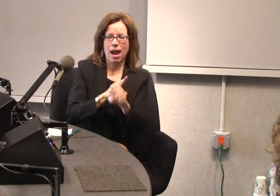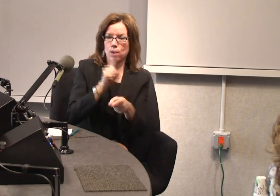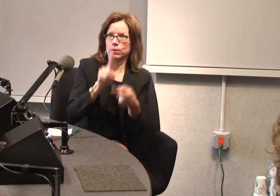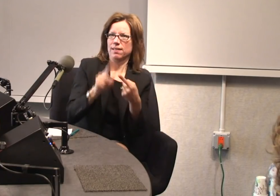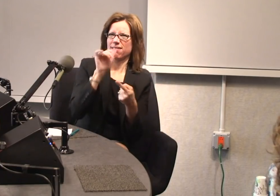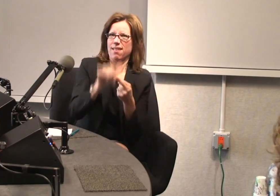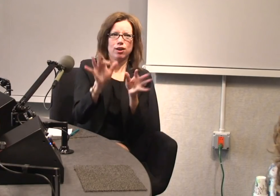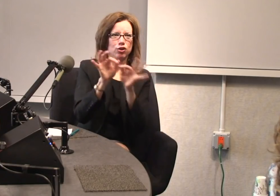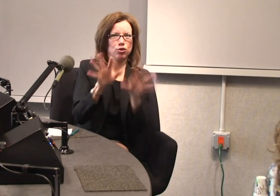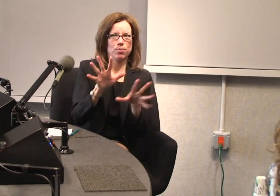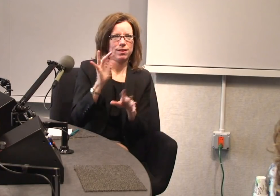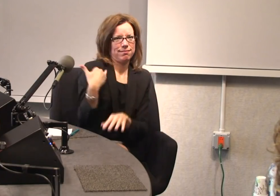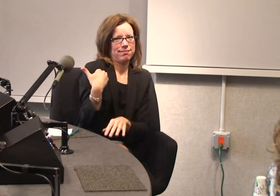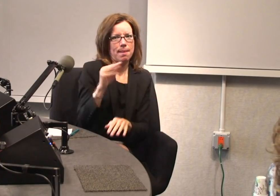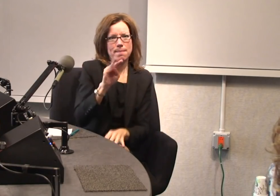at the Mandela Memorial?